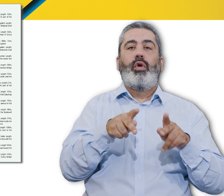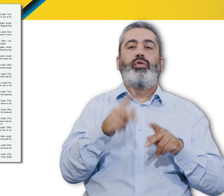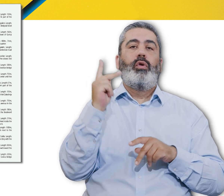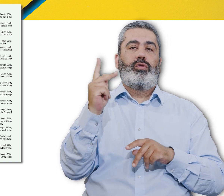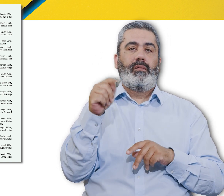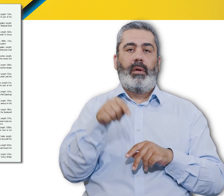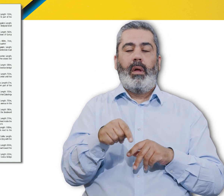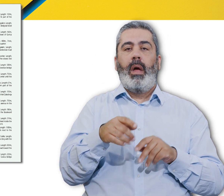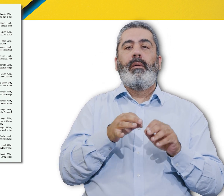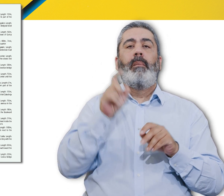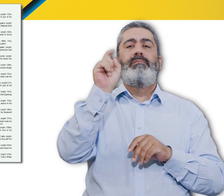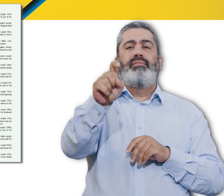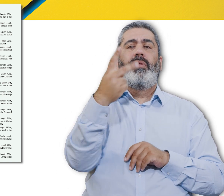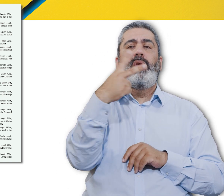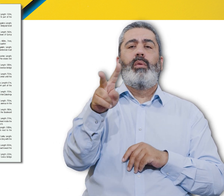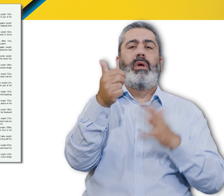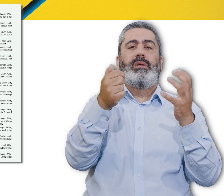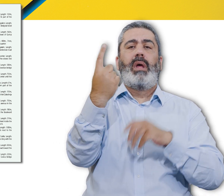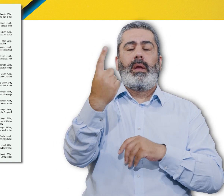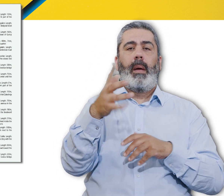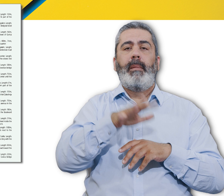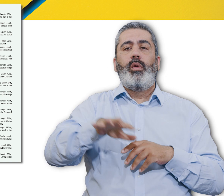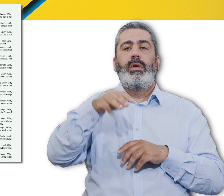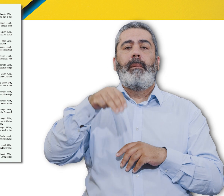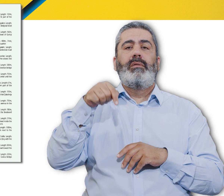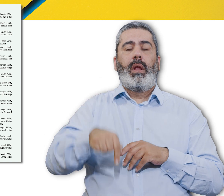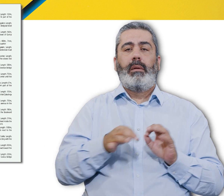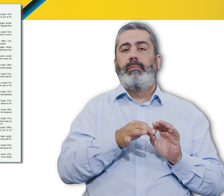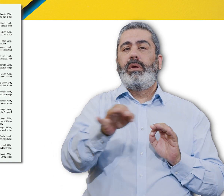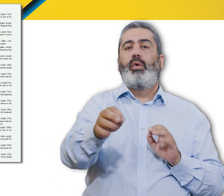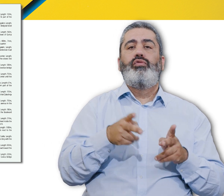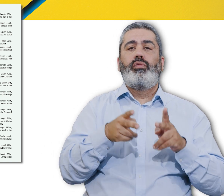14 m. Entering from Antipathria Street to Hotel Borklet. Creastok to